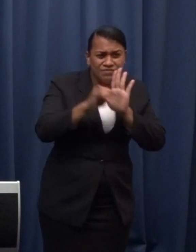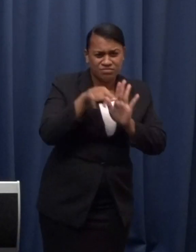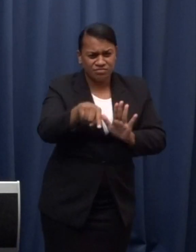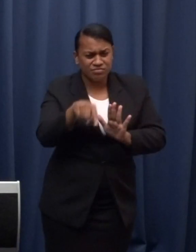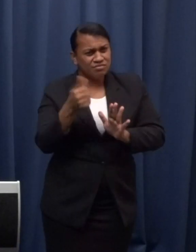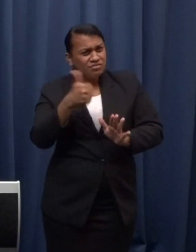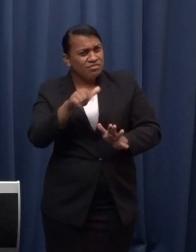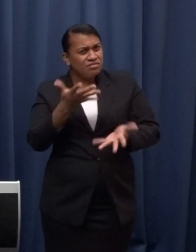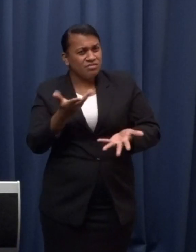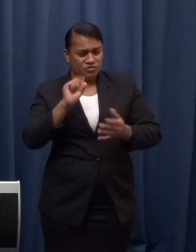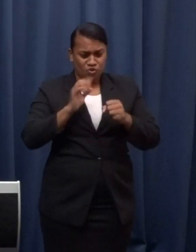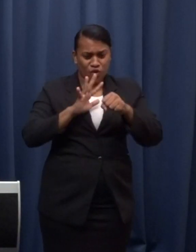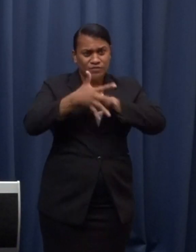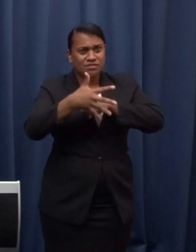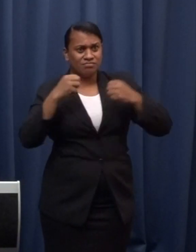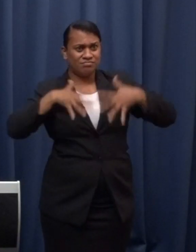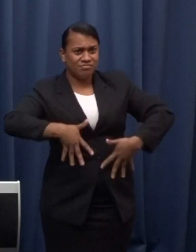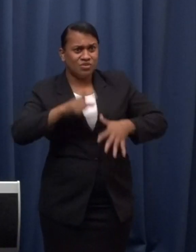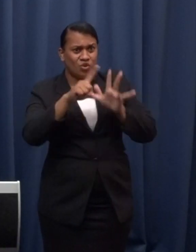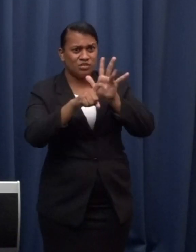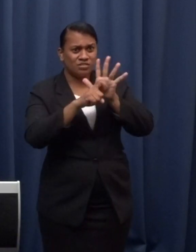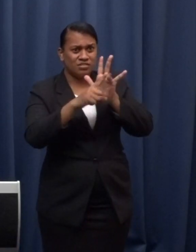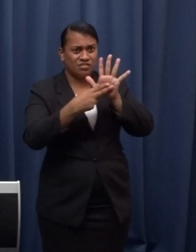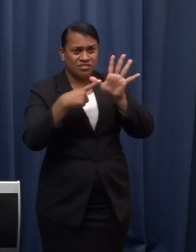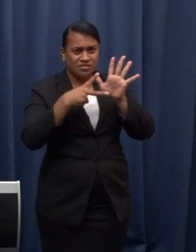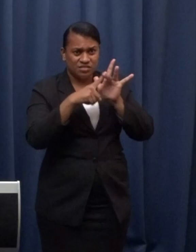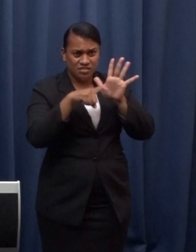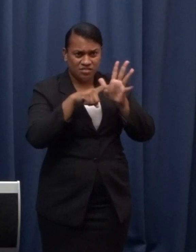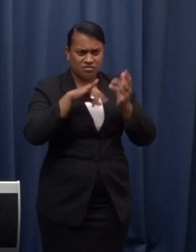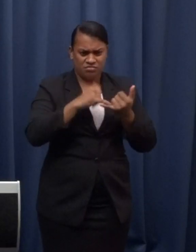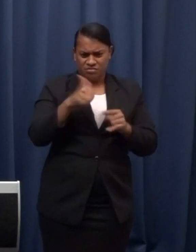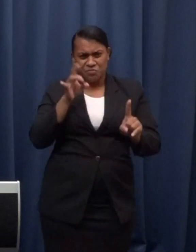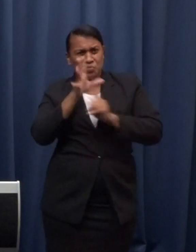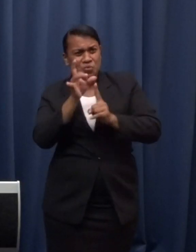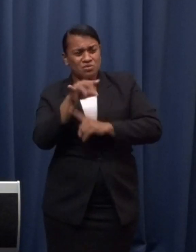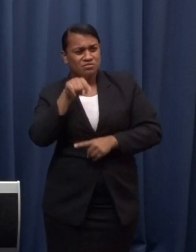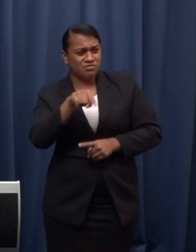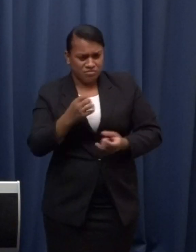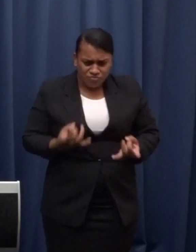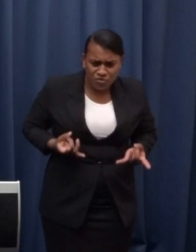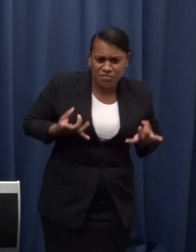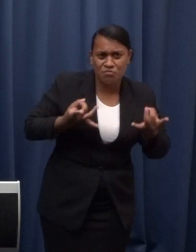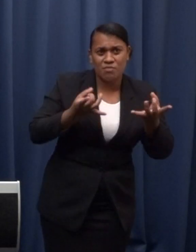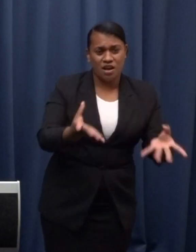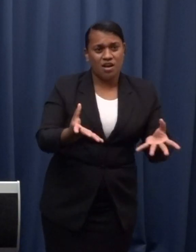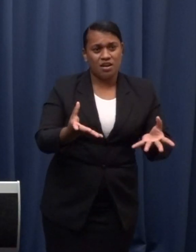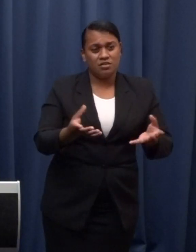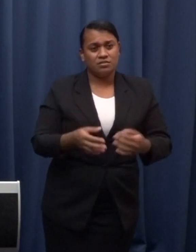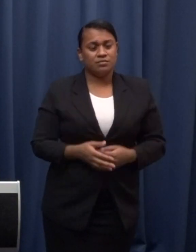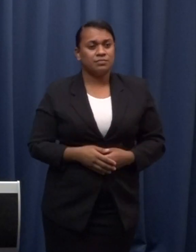cases. This is an aggressive, proportionate, and most importantly, scalable